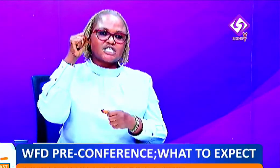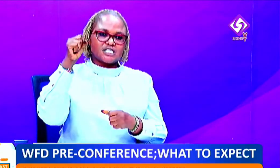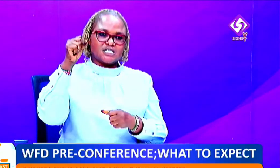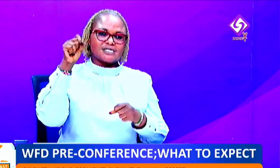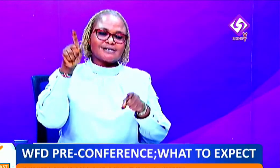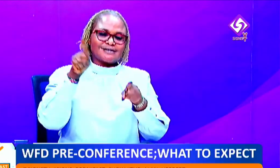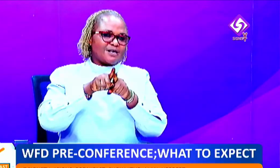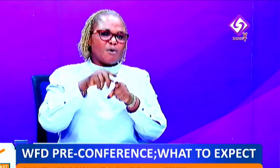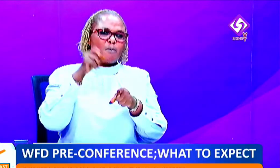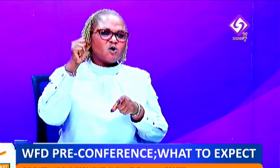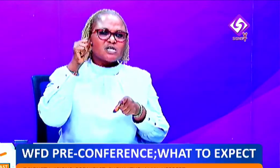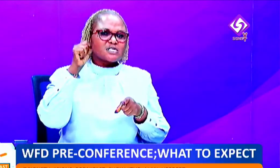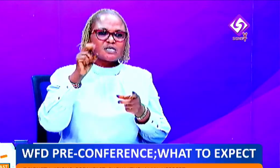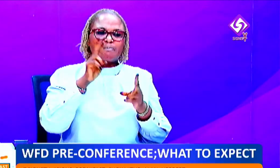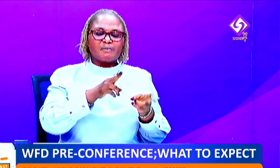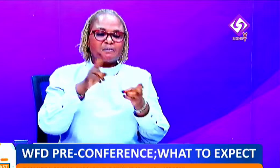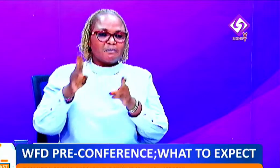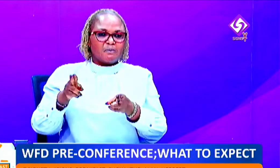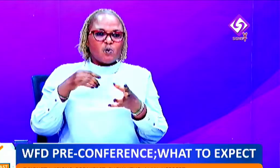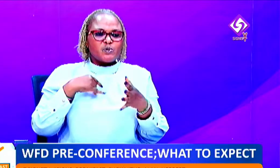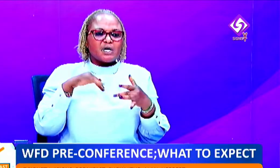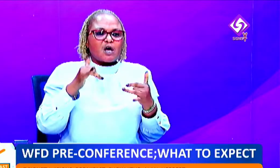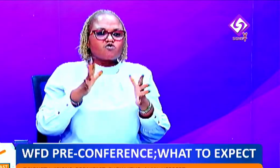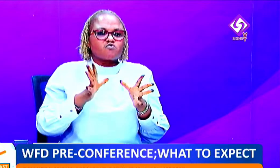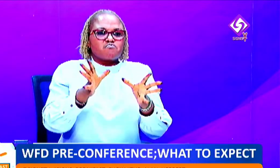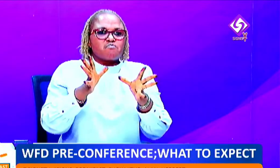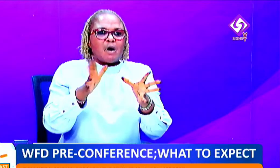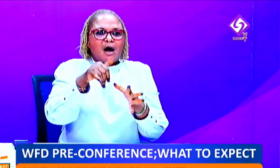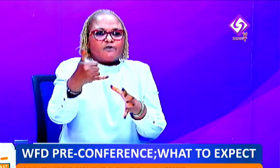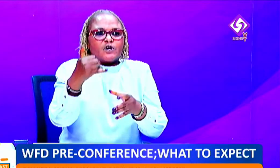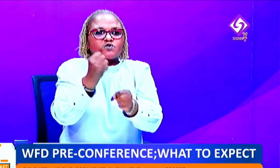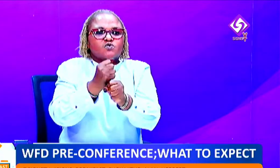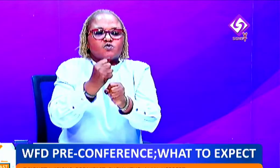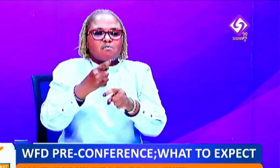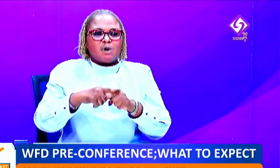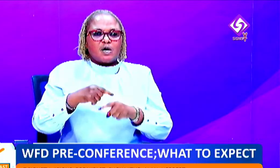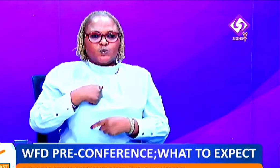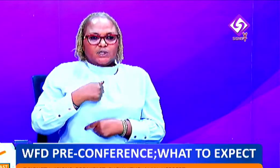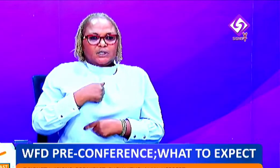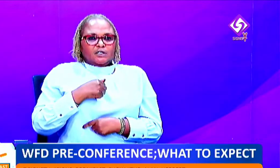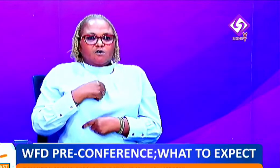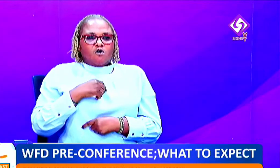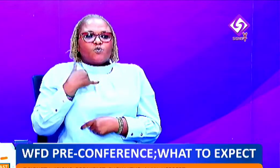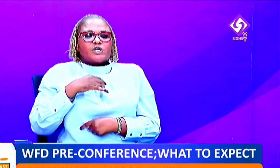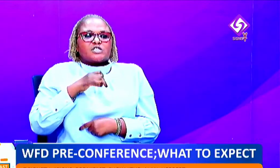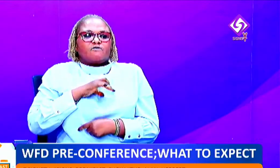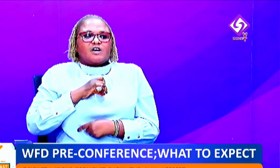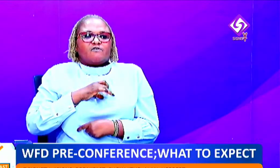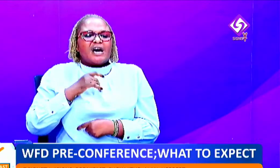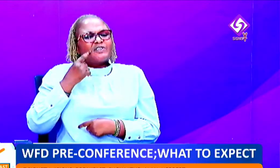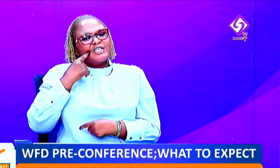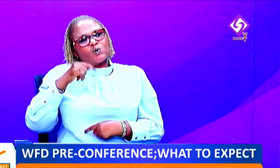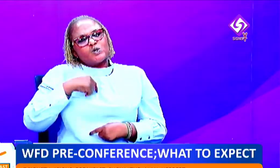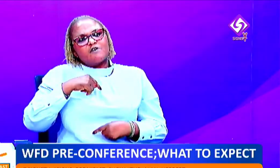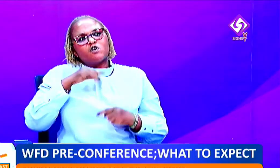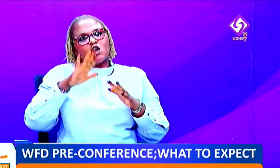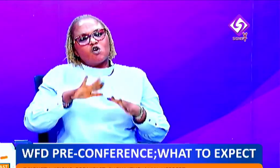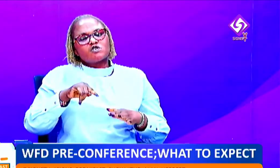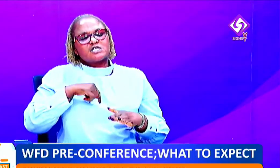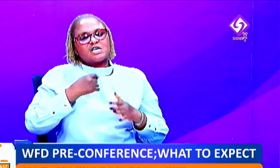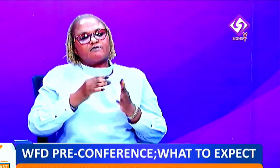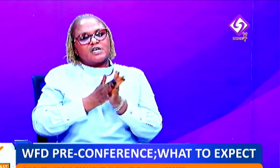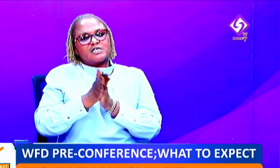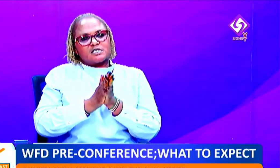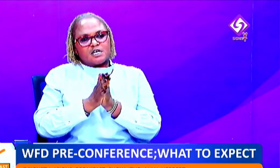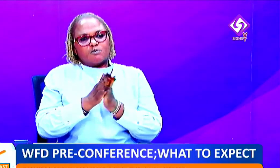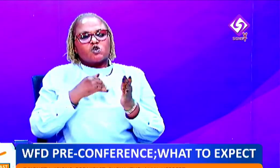strengthen the capacities of deaf women in politics, in normal leadership? Like, for example, we encourage other people to vie for these